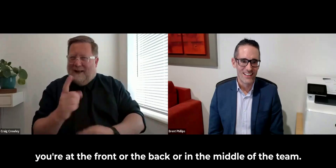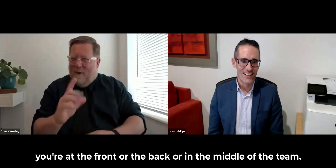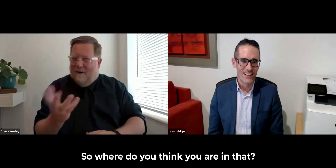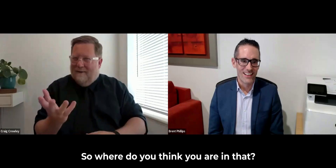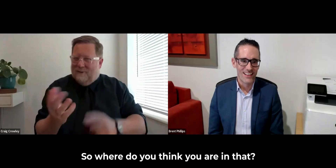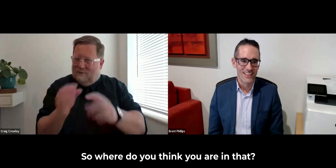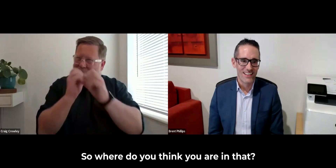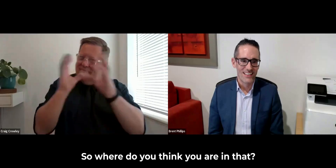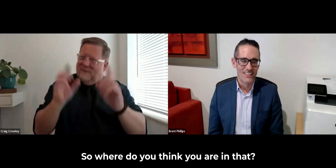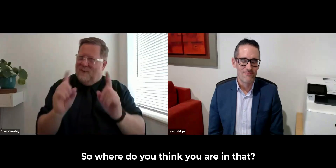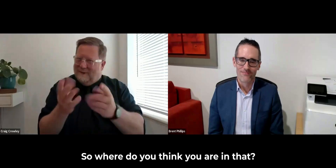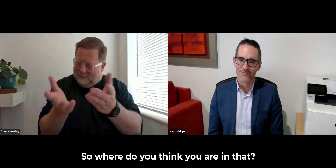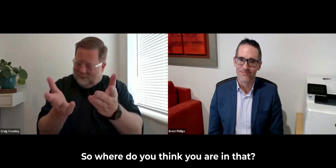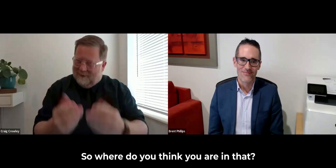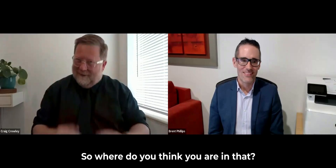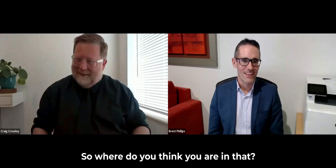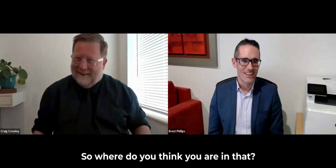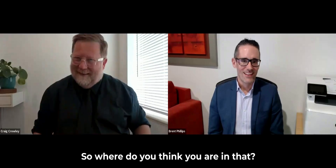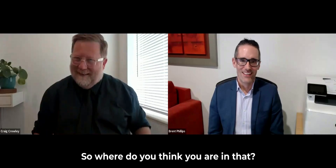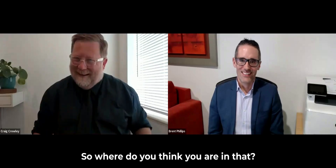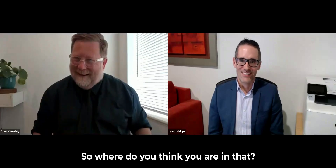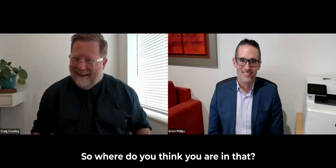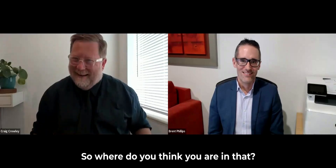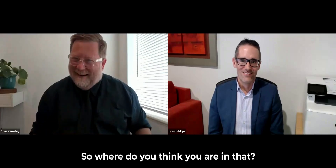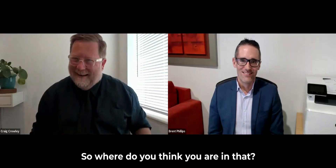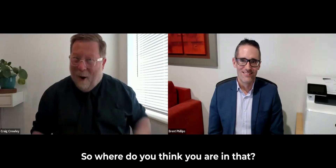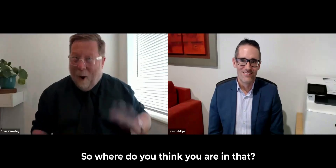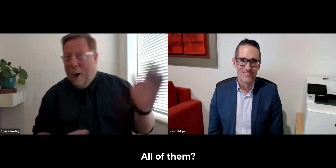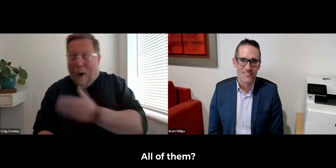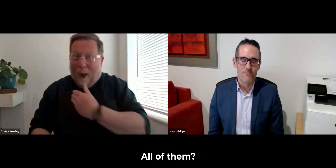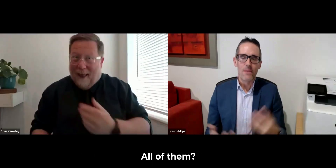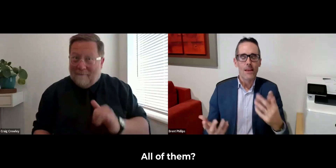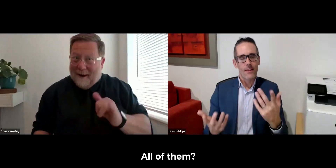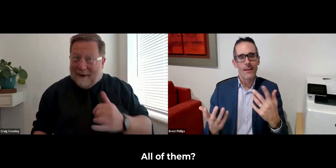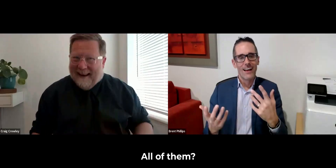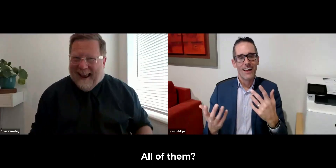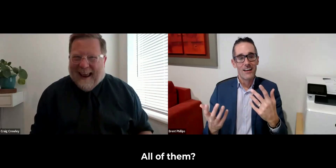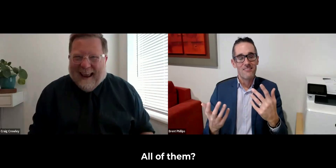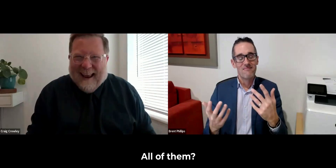team. So where do you think you are in that? All of them?